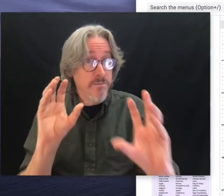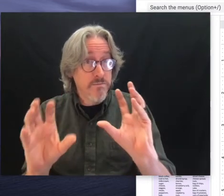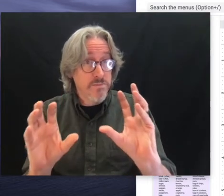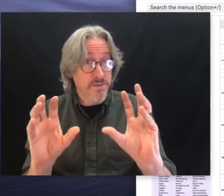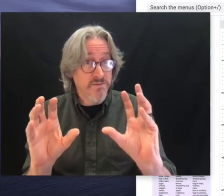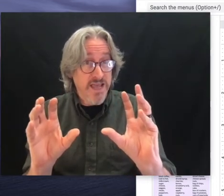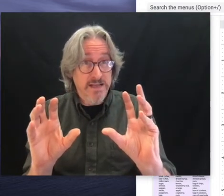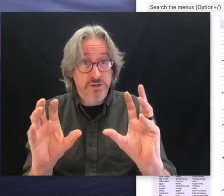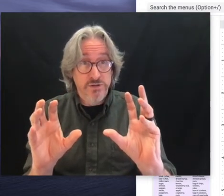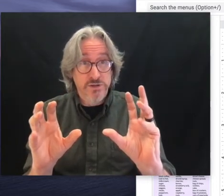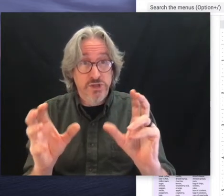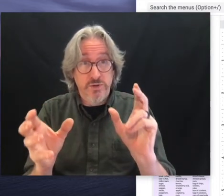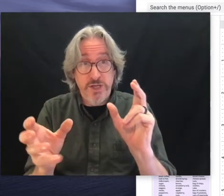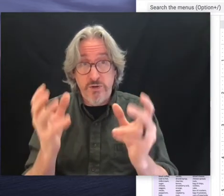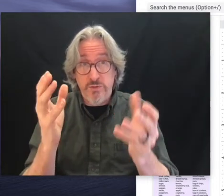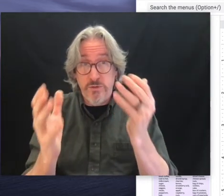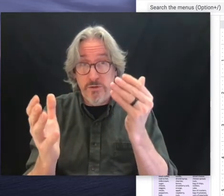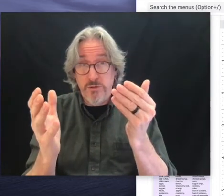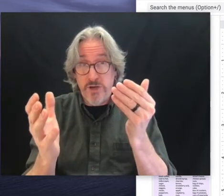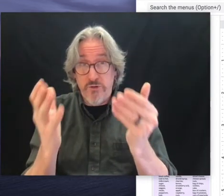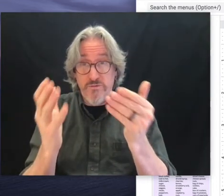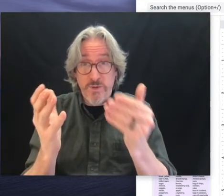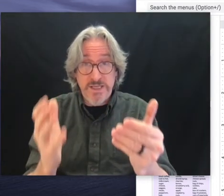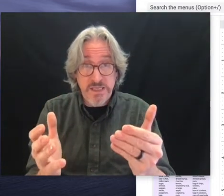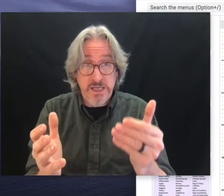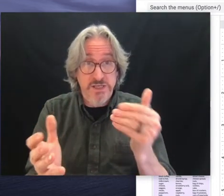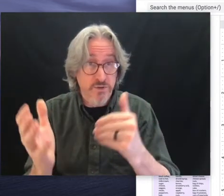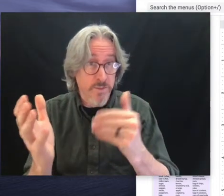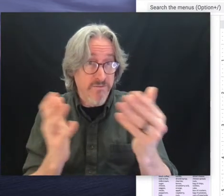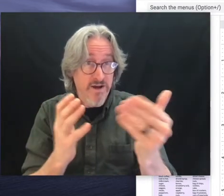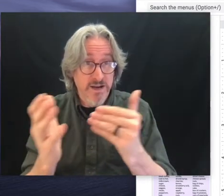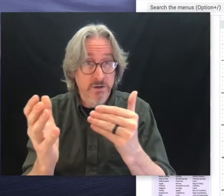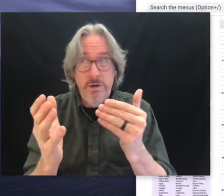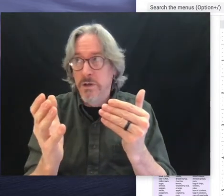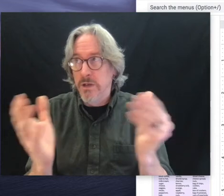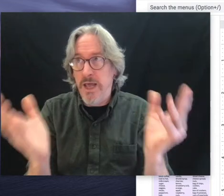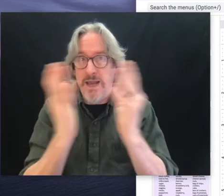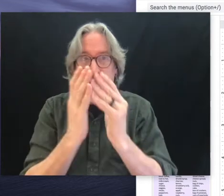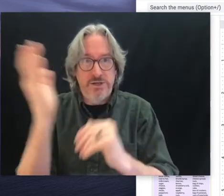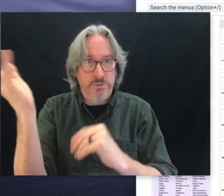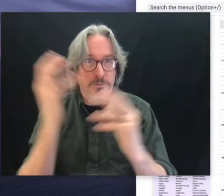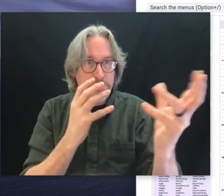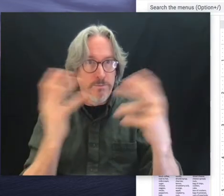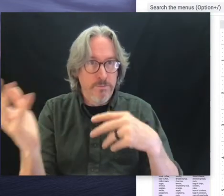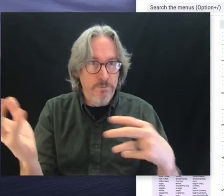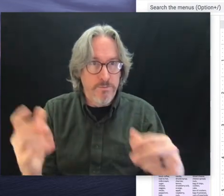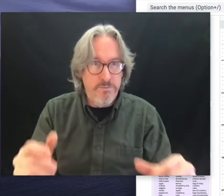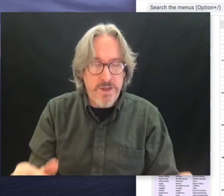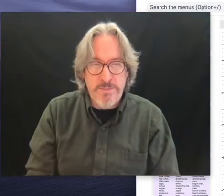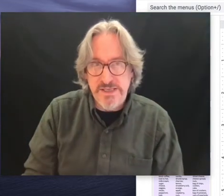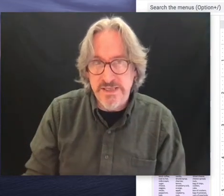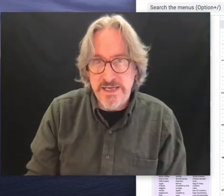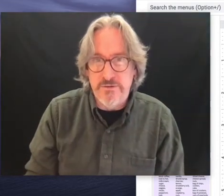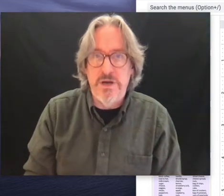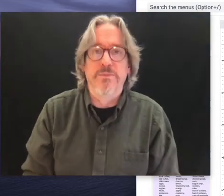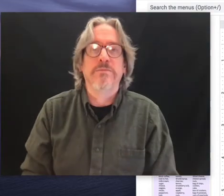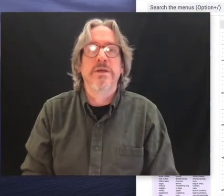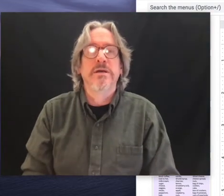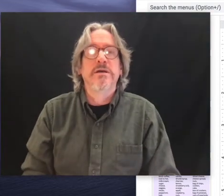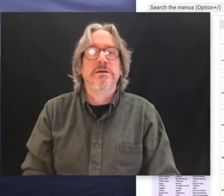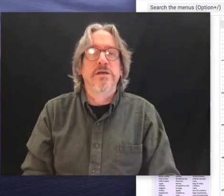of them, some of the answers, so that in reviewing this list, you may find an answer that pieces together